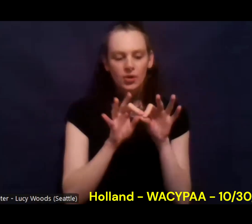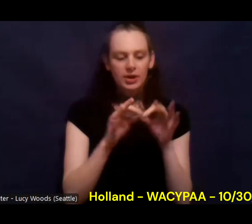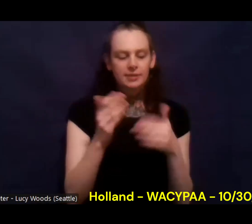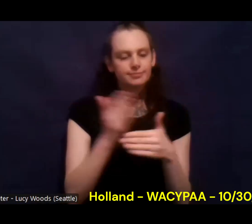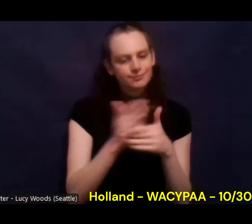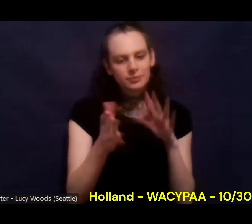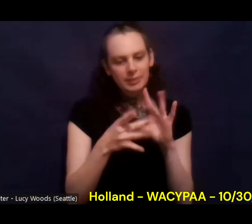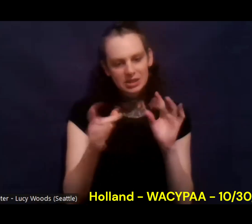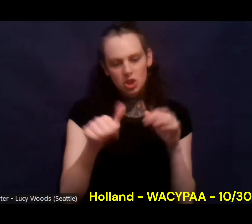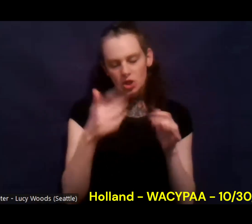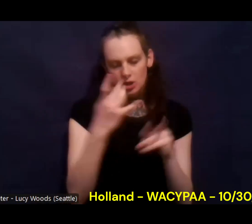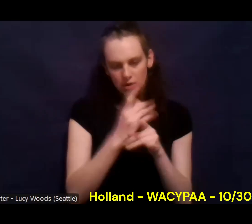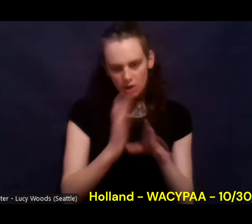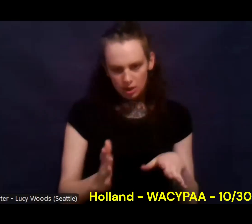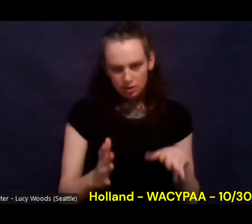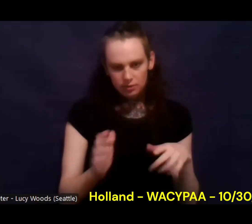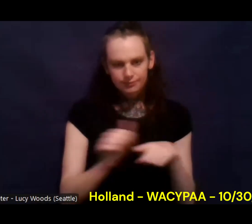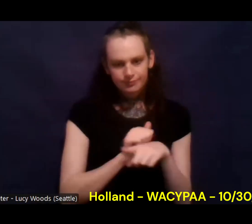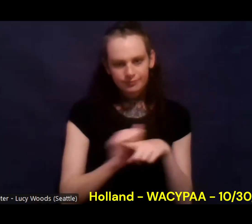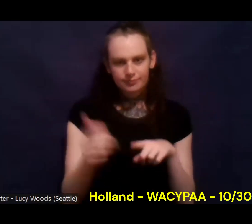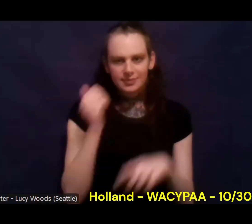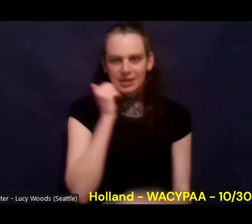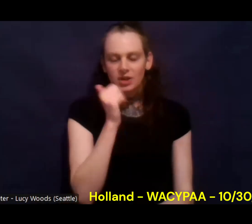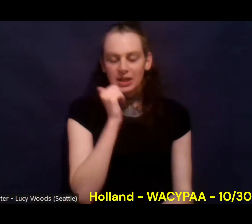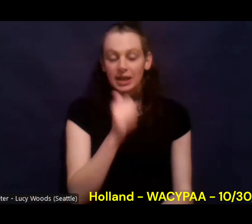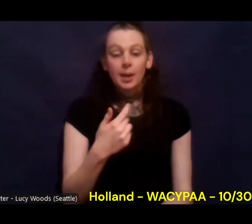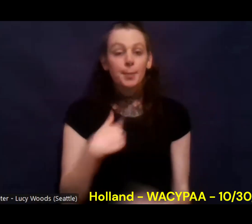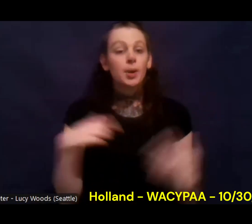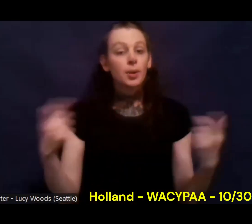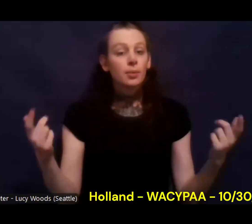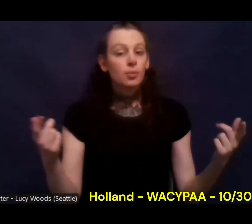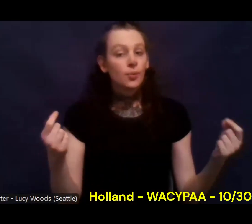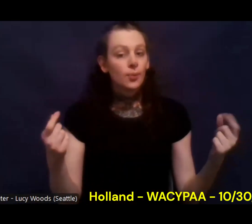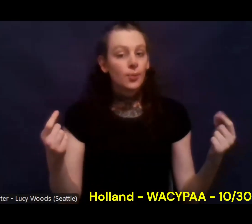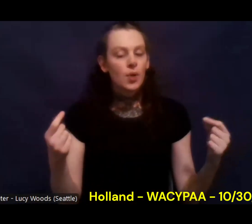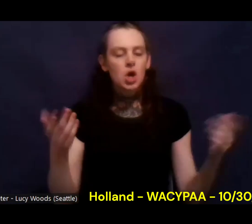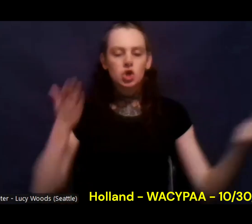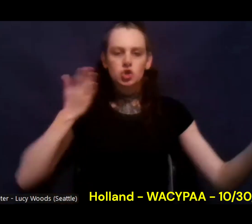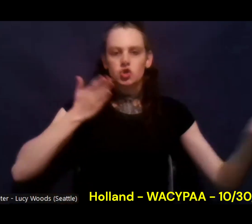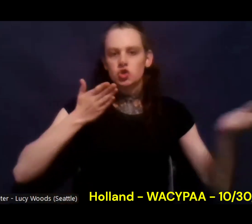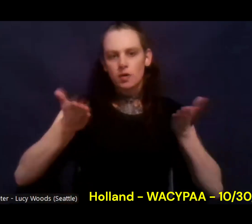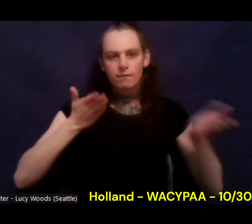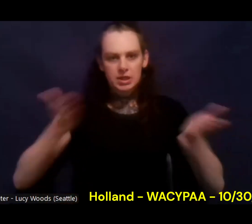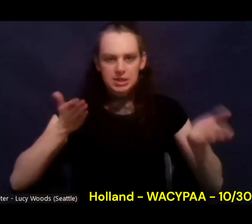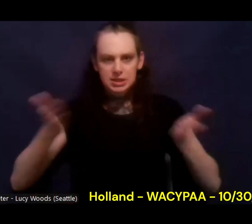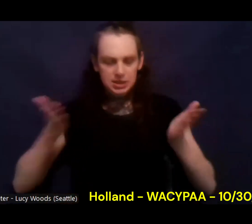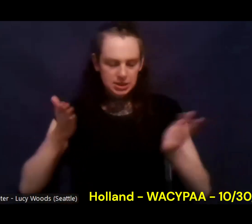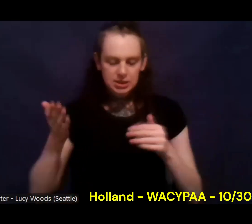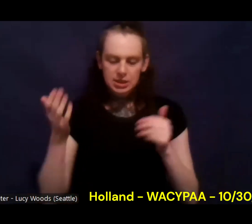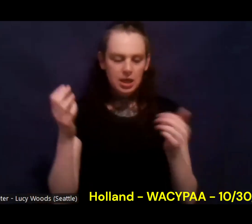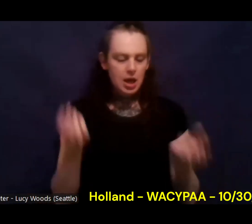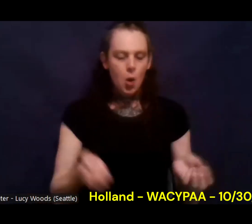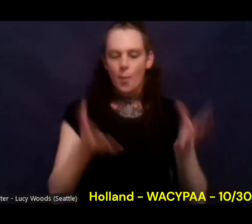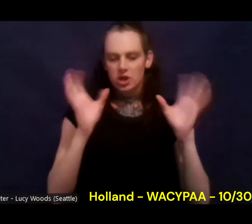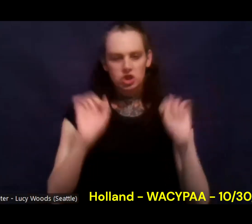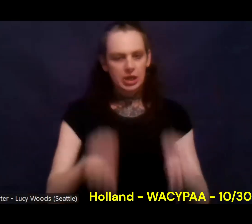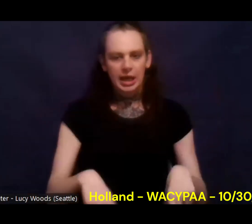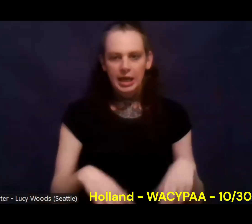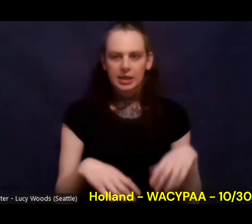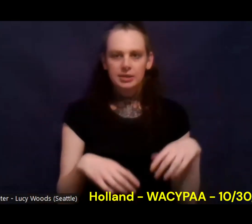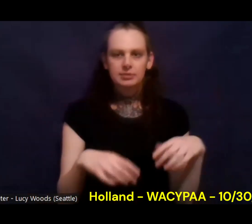I am someone who's of service as much as I possibly can. And I like to do it from varying